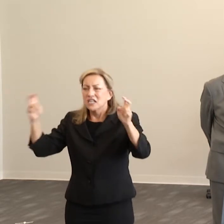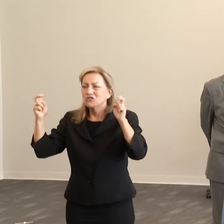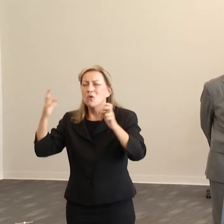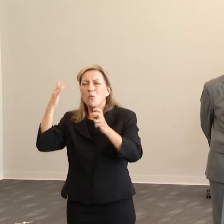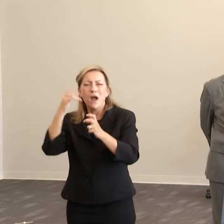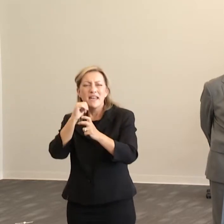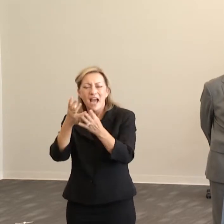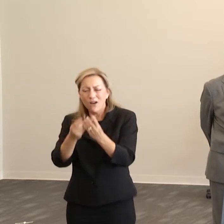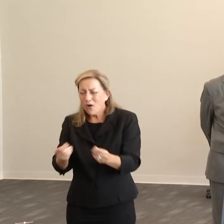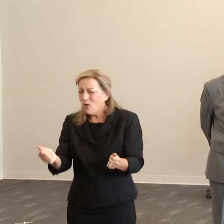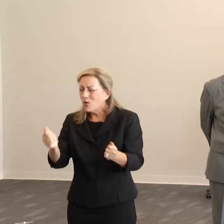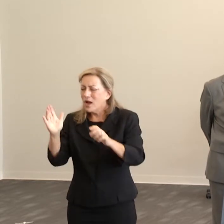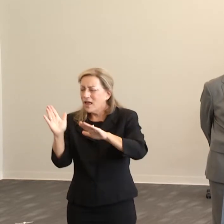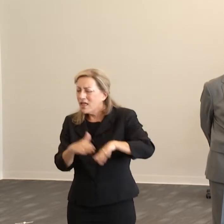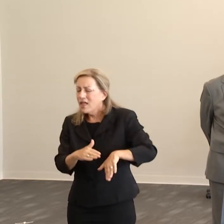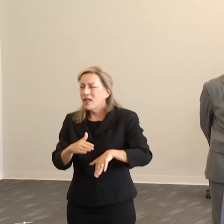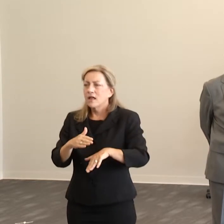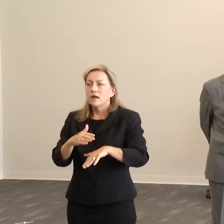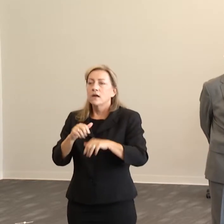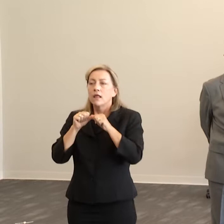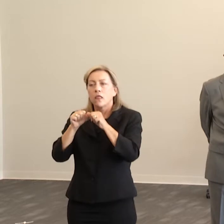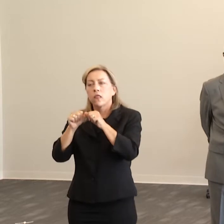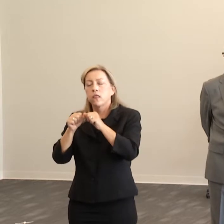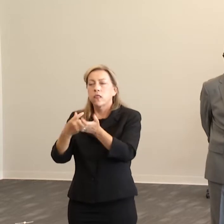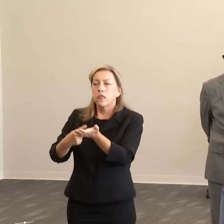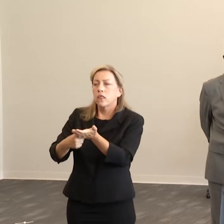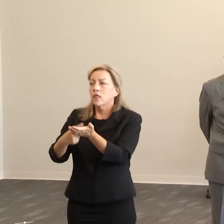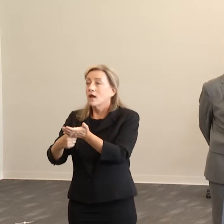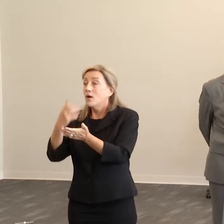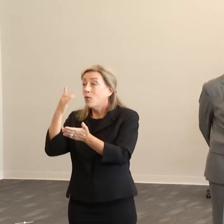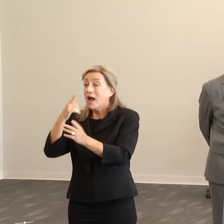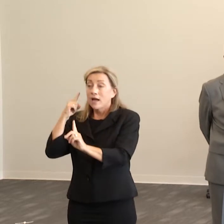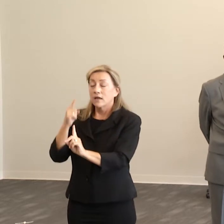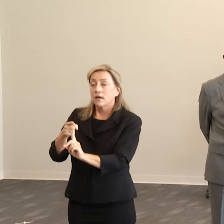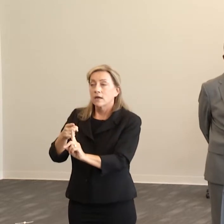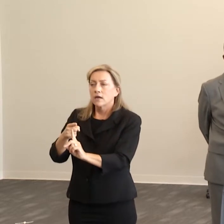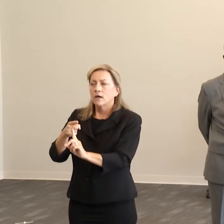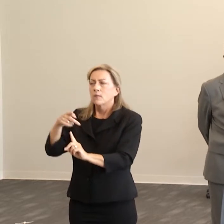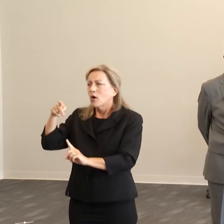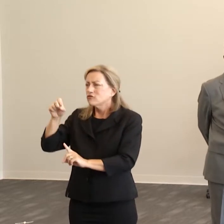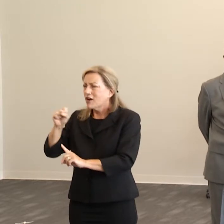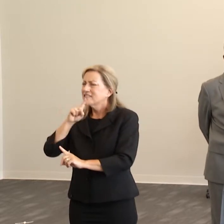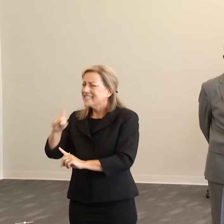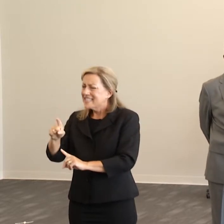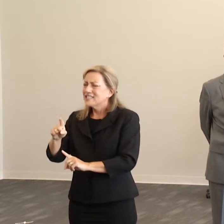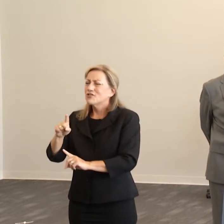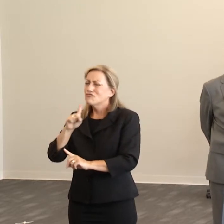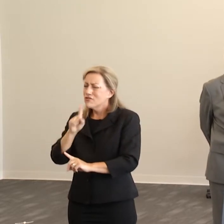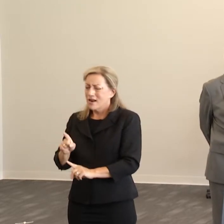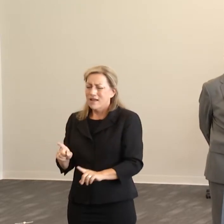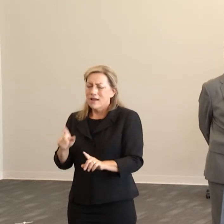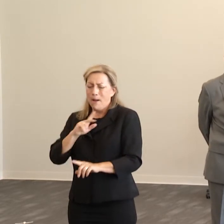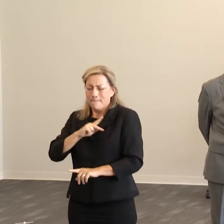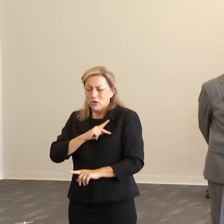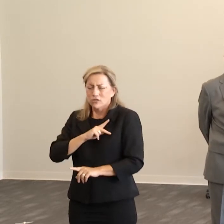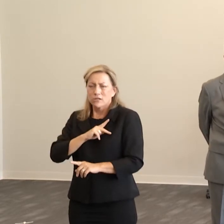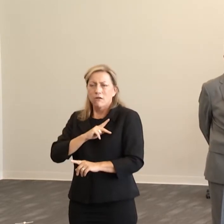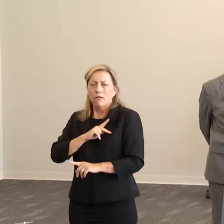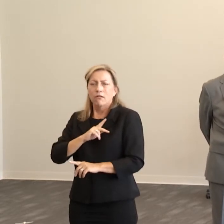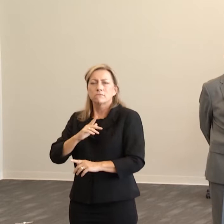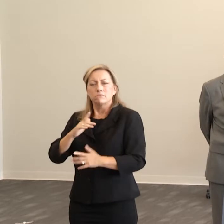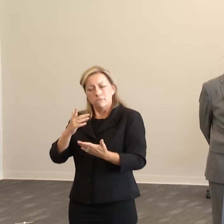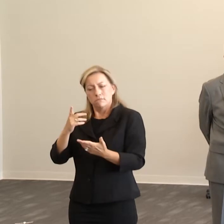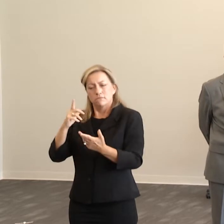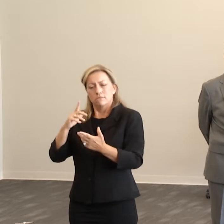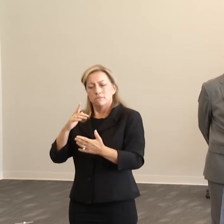it? Because when it gets right down to it, the Postal Service is very personal to America, very personal. We also know that